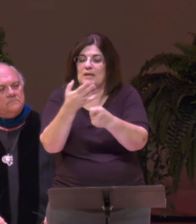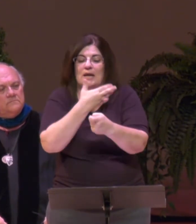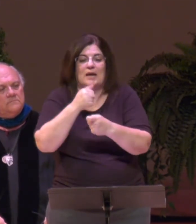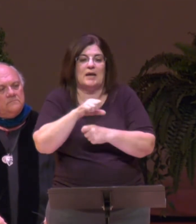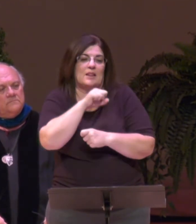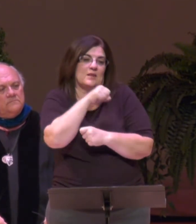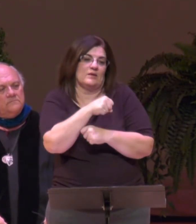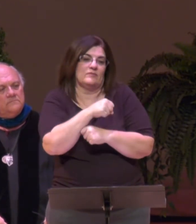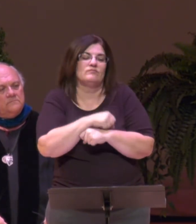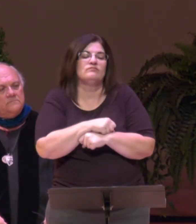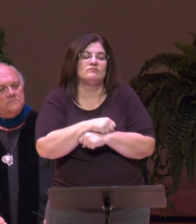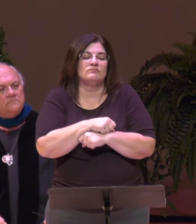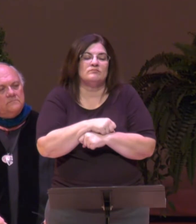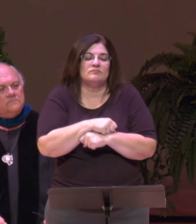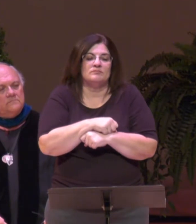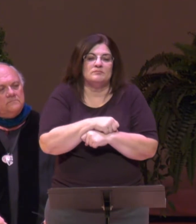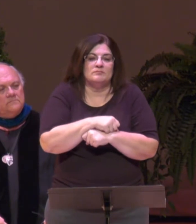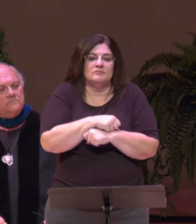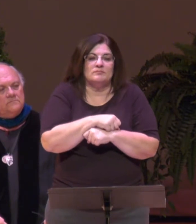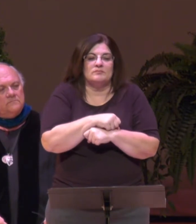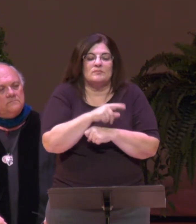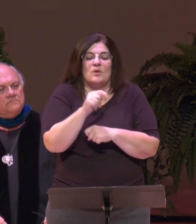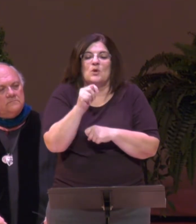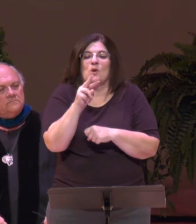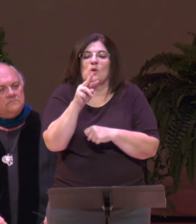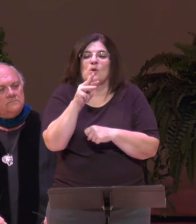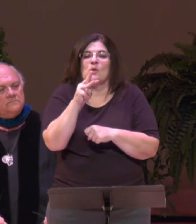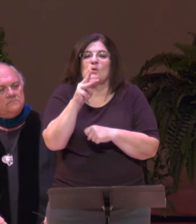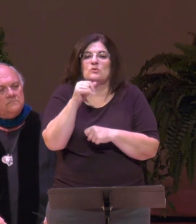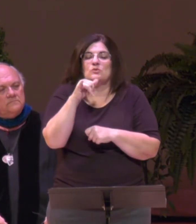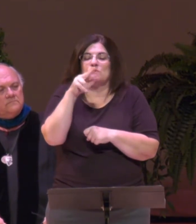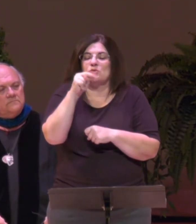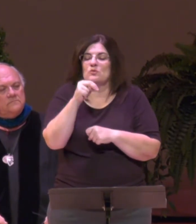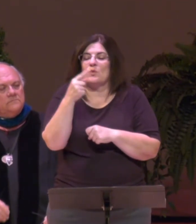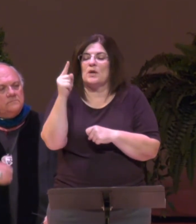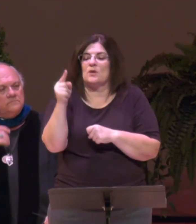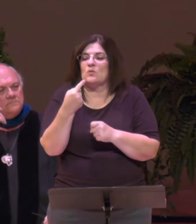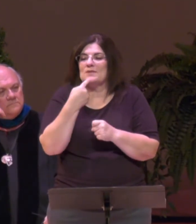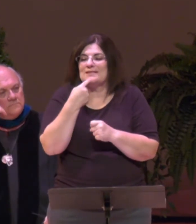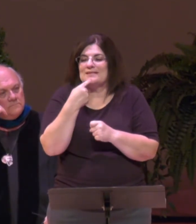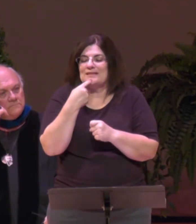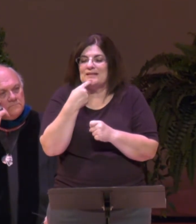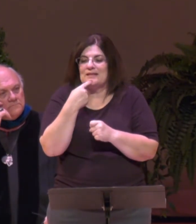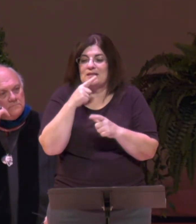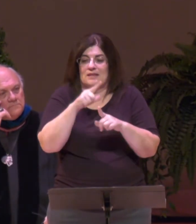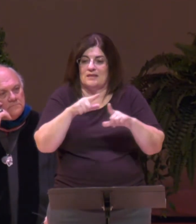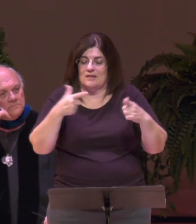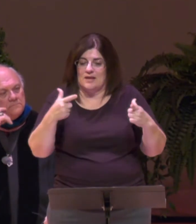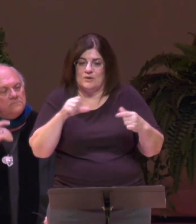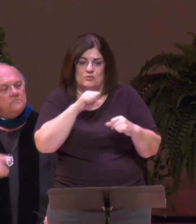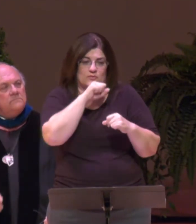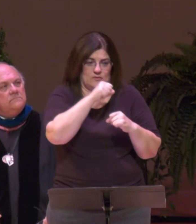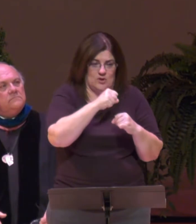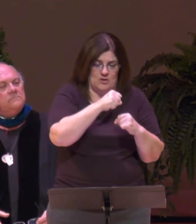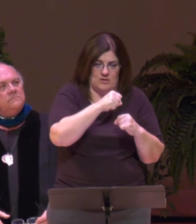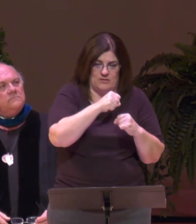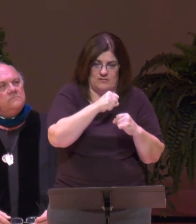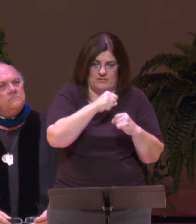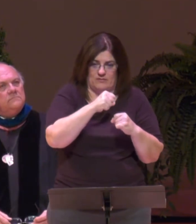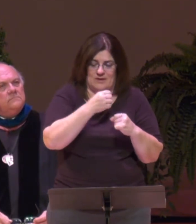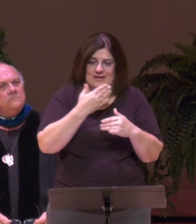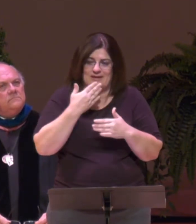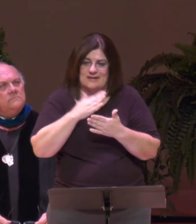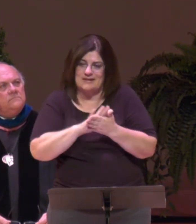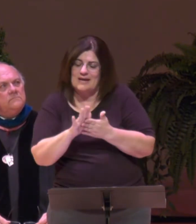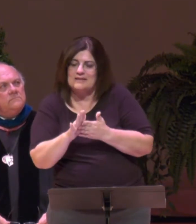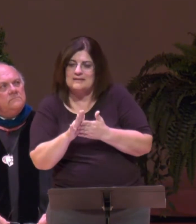is love. Mark Twain once commented that the language of love or kindness is